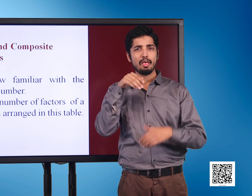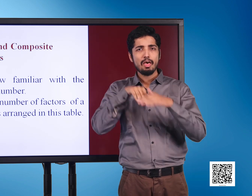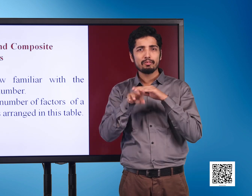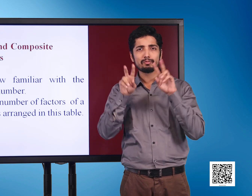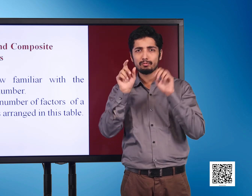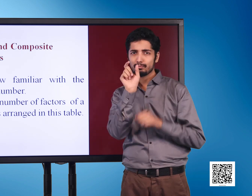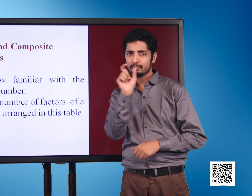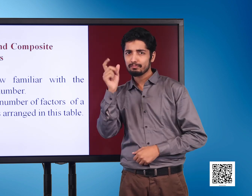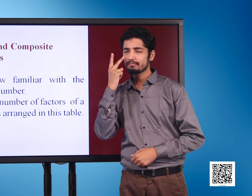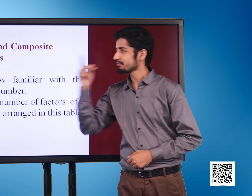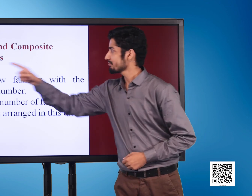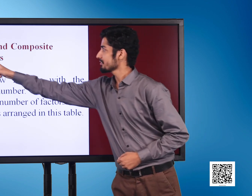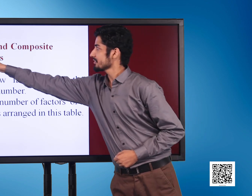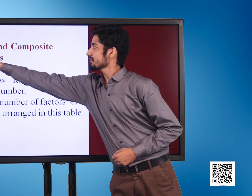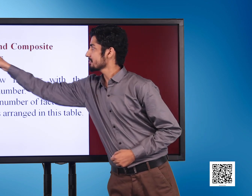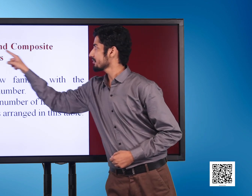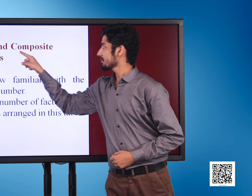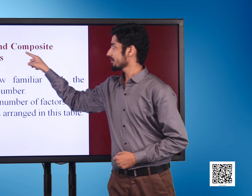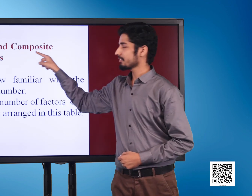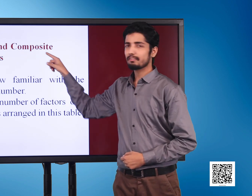Prime and Composite Numbers.